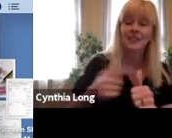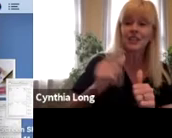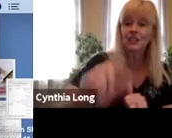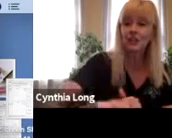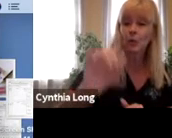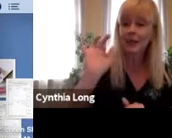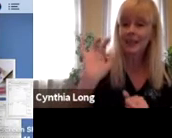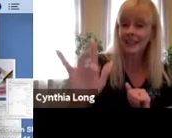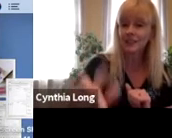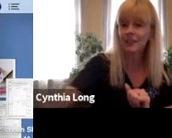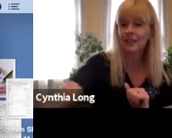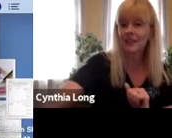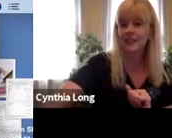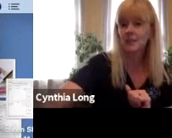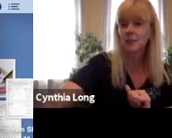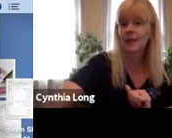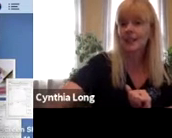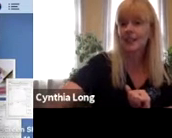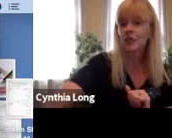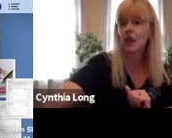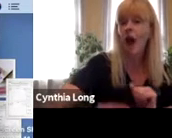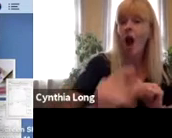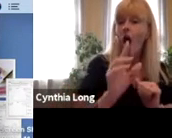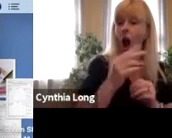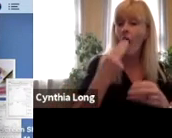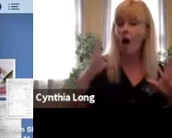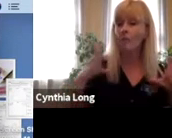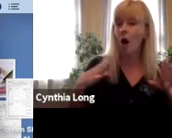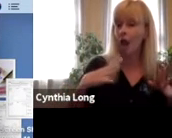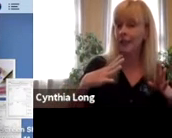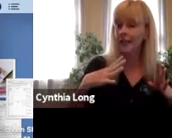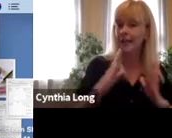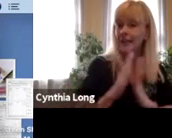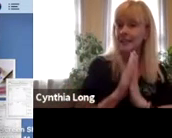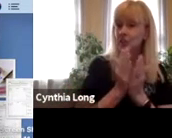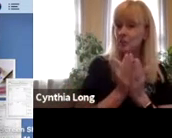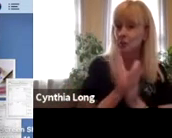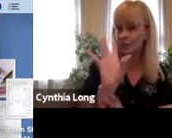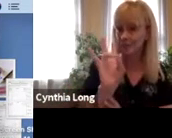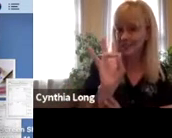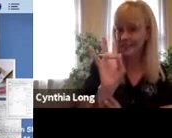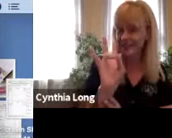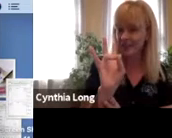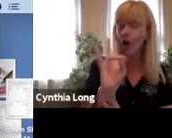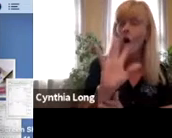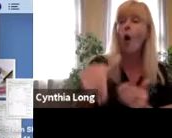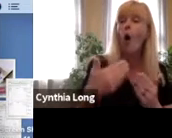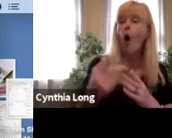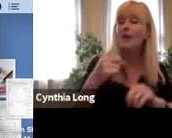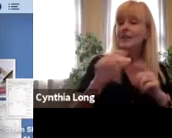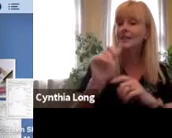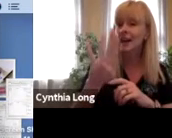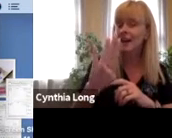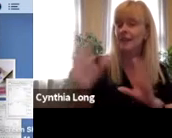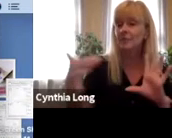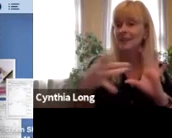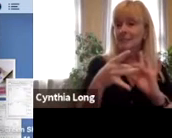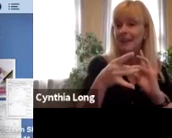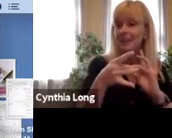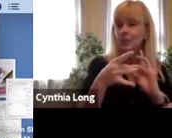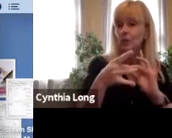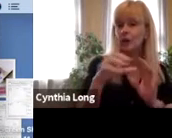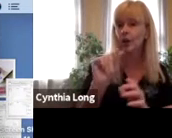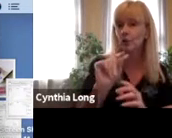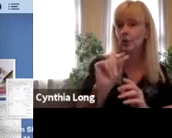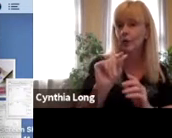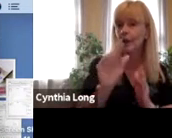Okay, the first thing you do when we clicked on this, we clicked on holiday, and this is book number 7. All of the Sign Club